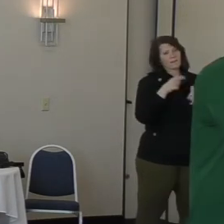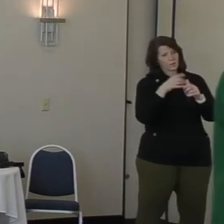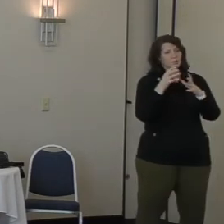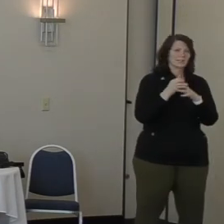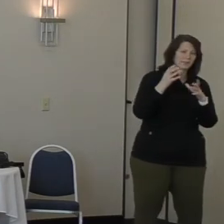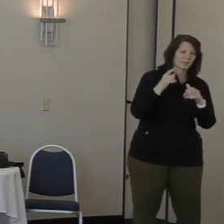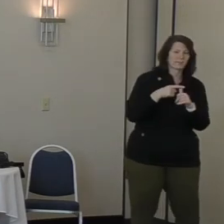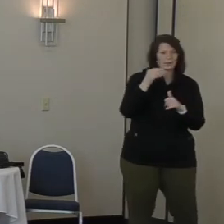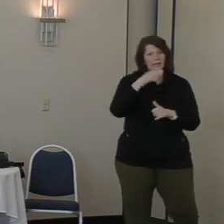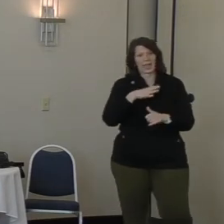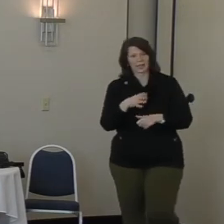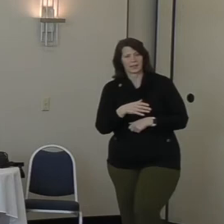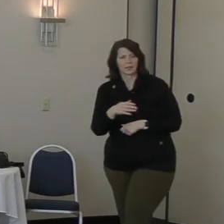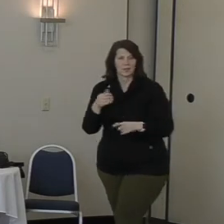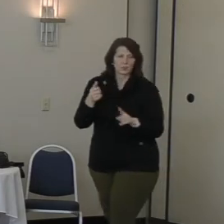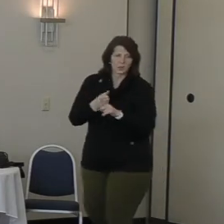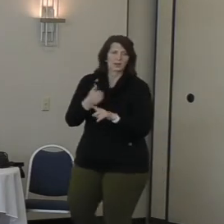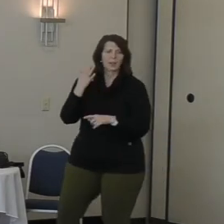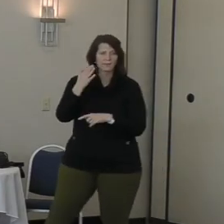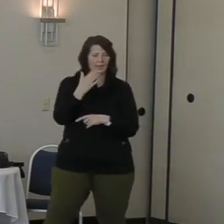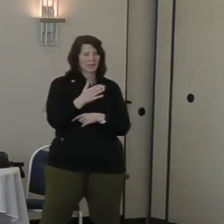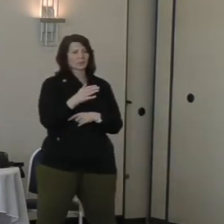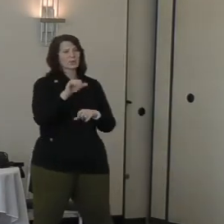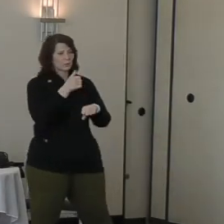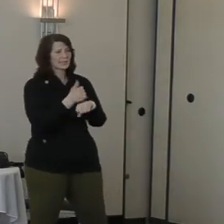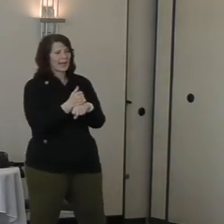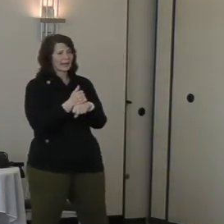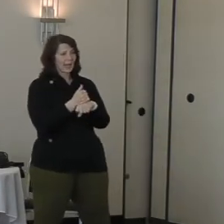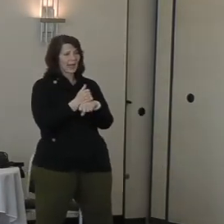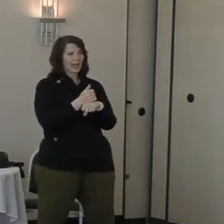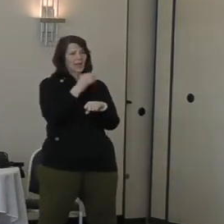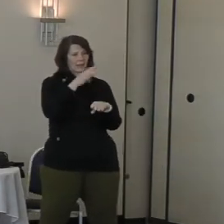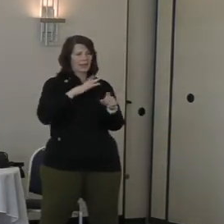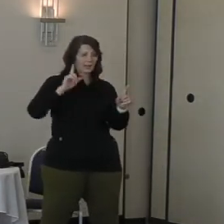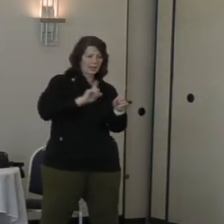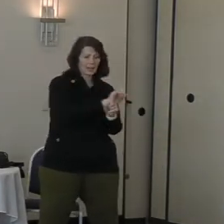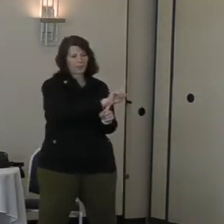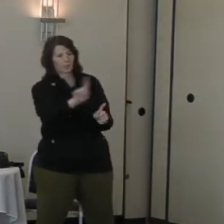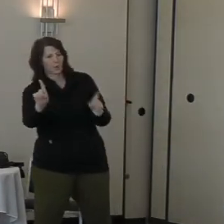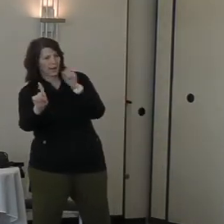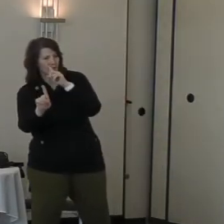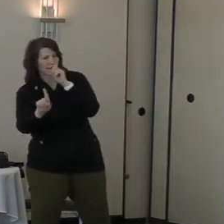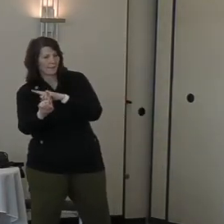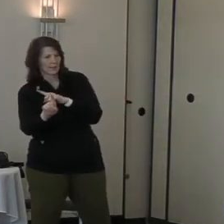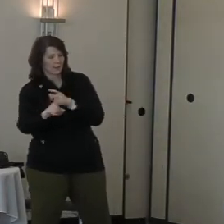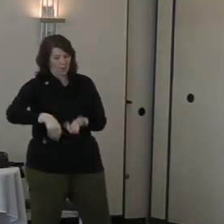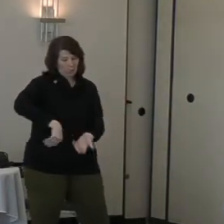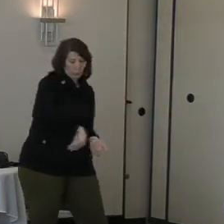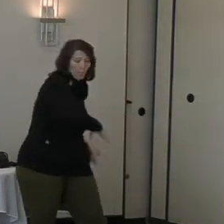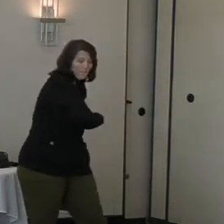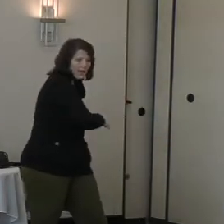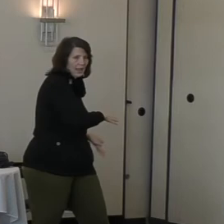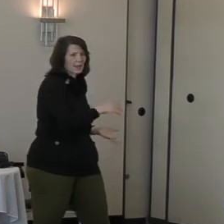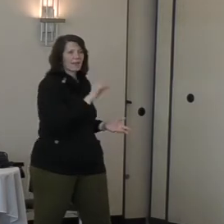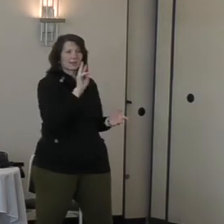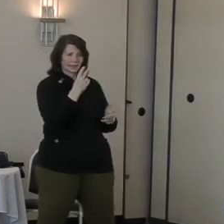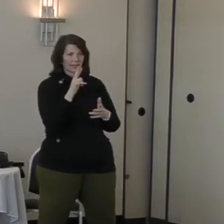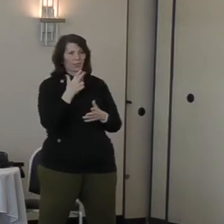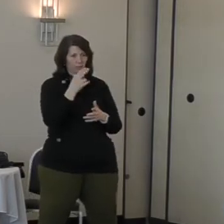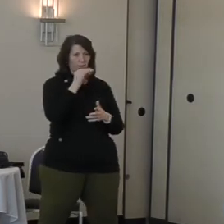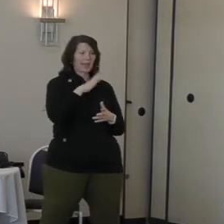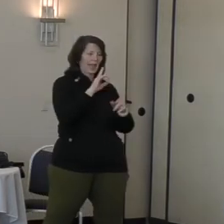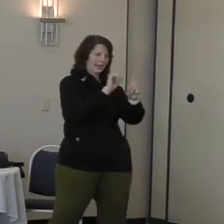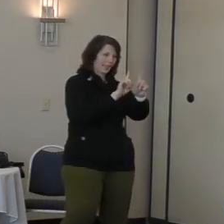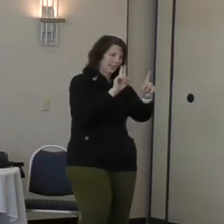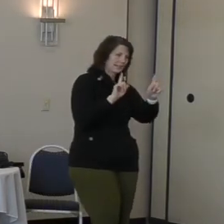receiver, big guy up front, crash. Eventually, you're gonna set it up for that guy to come through on a dummy line, you throw it in behind, and all of a sudden the second or third guy in the